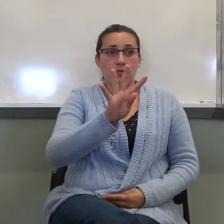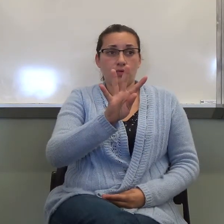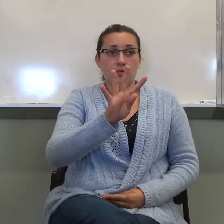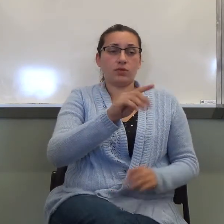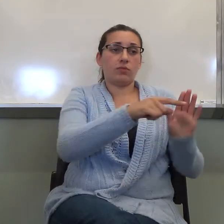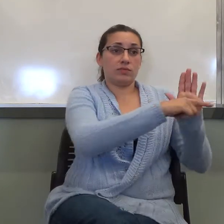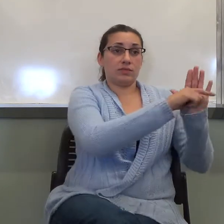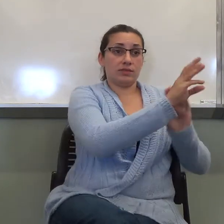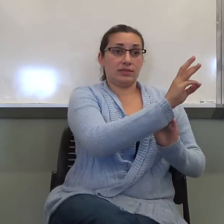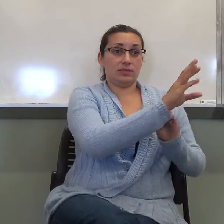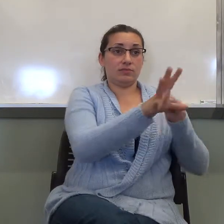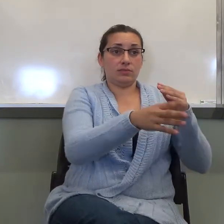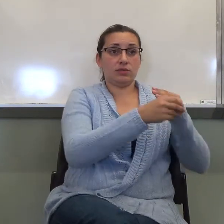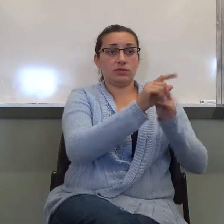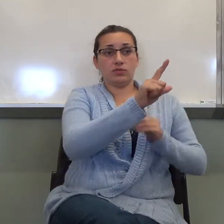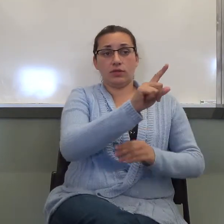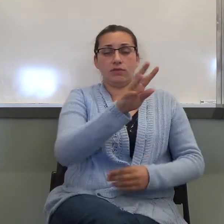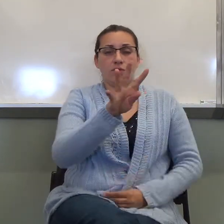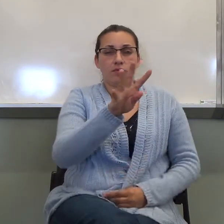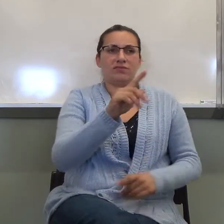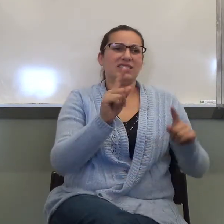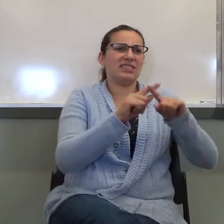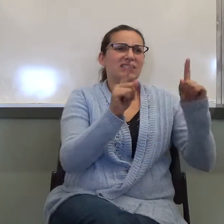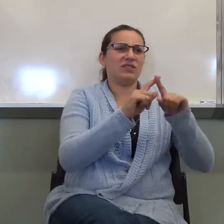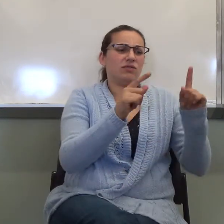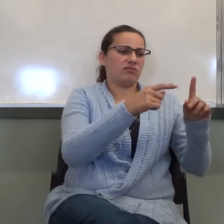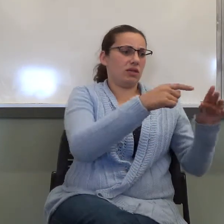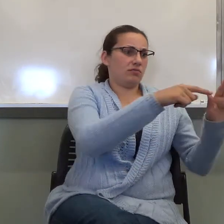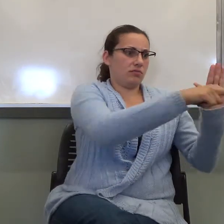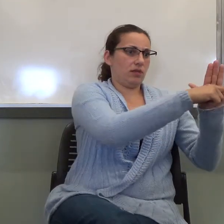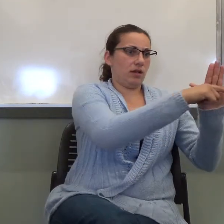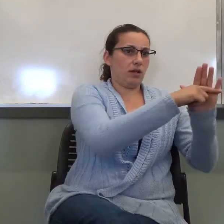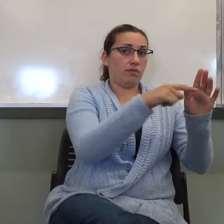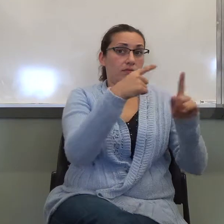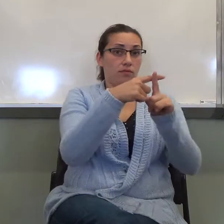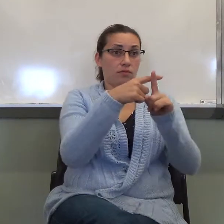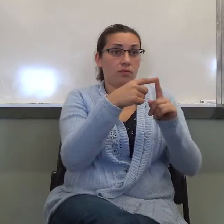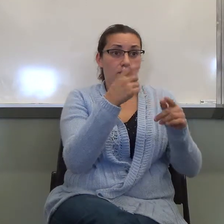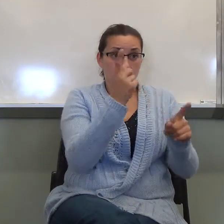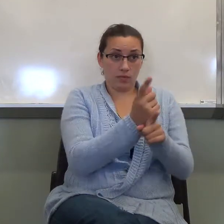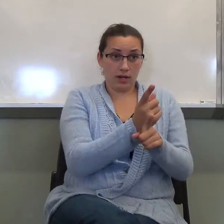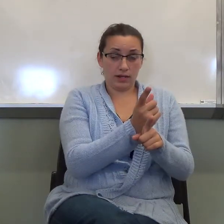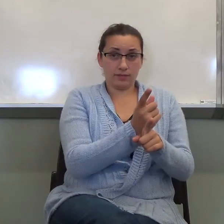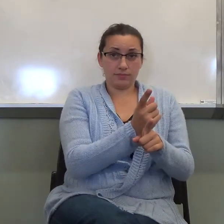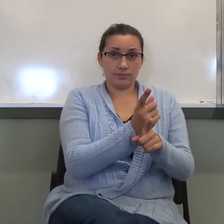Different signs, case 2, huh? Okay, so we subtract smaller absolute value from larger to get